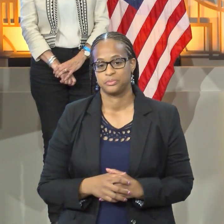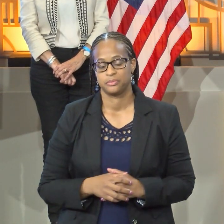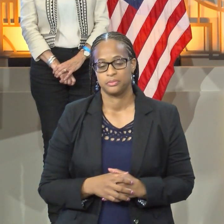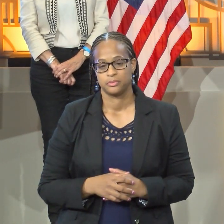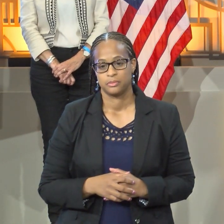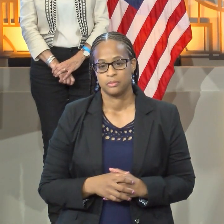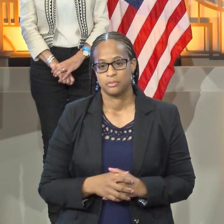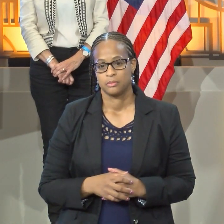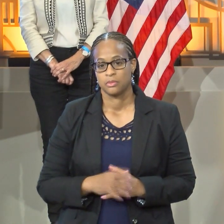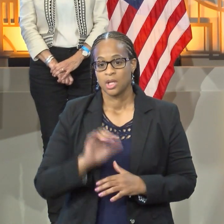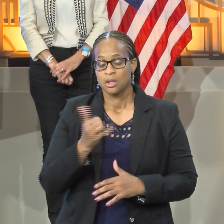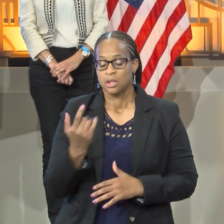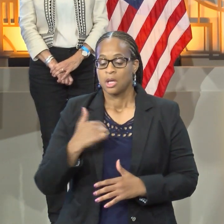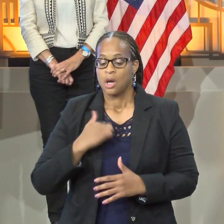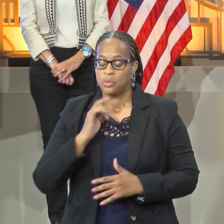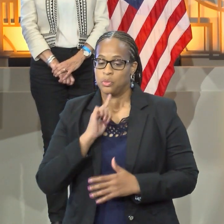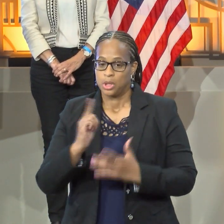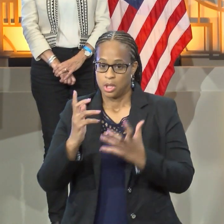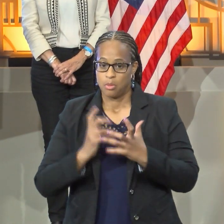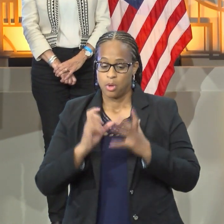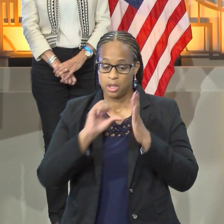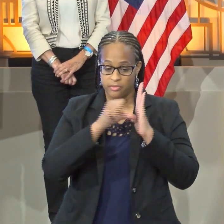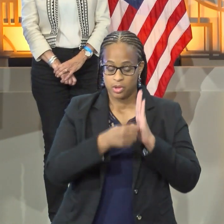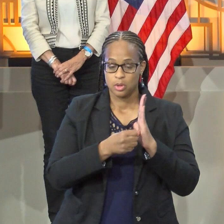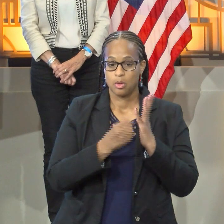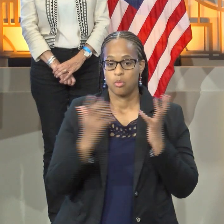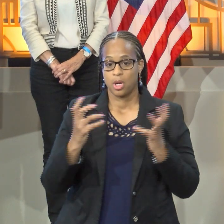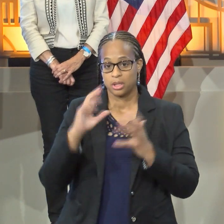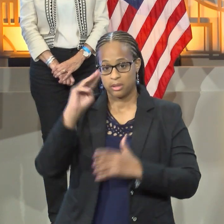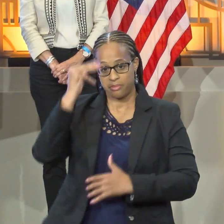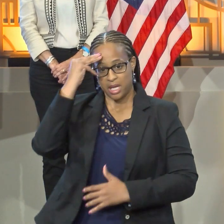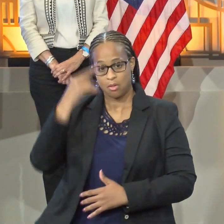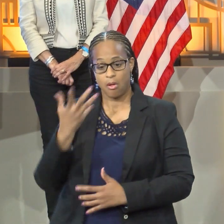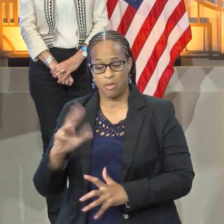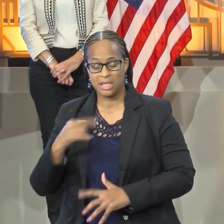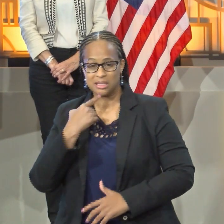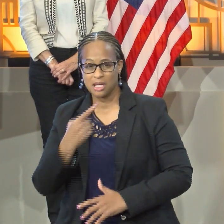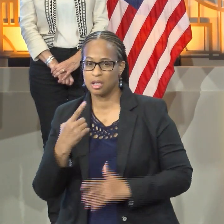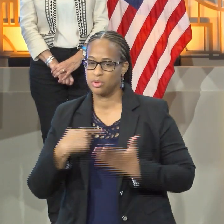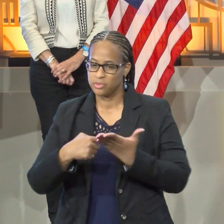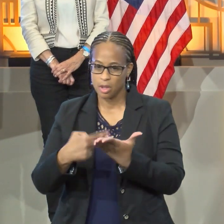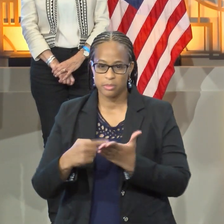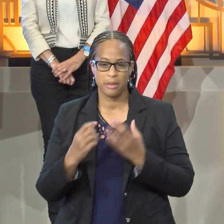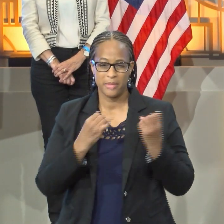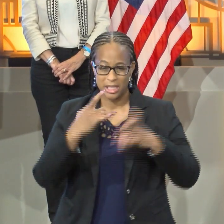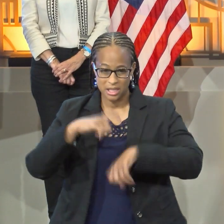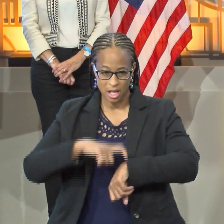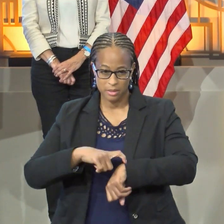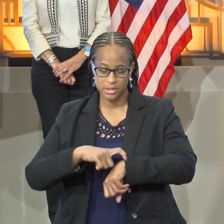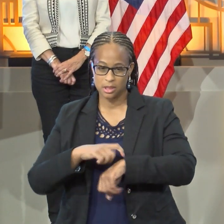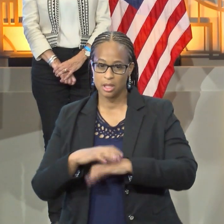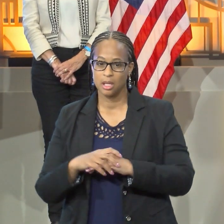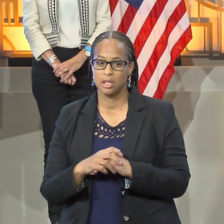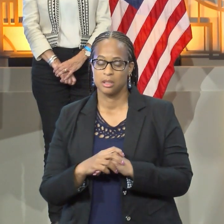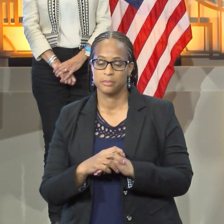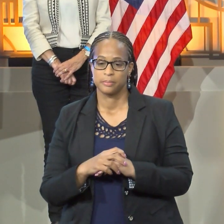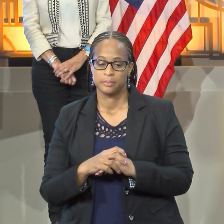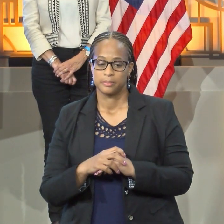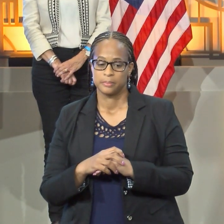the other thing I just want to reinforce what the mayor said is that, and we've talked about this many times, is that when we